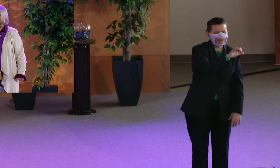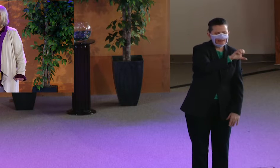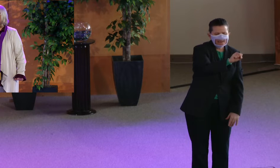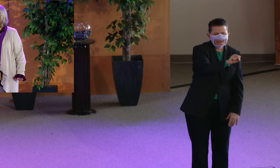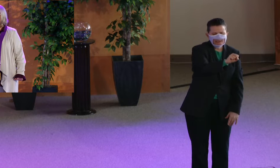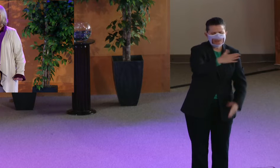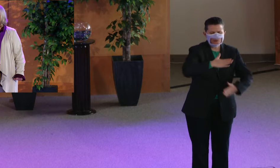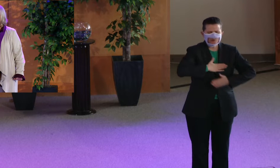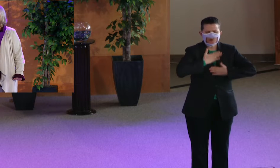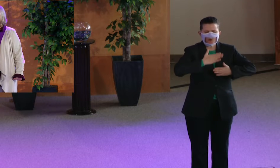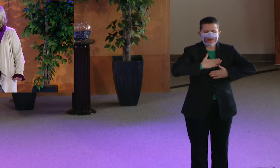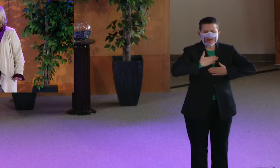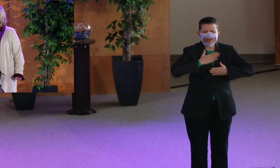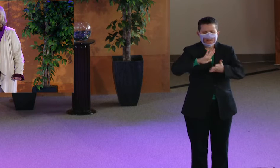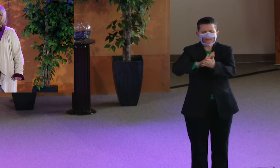peace,